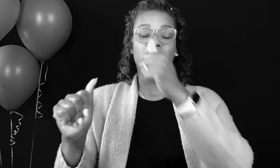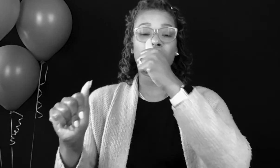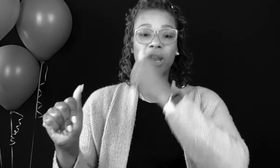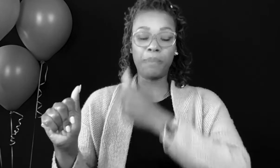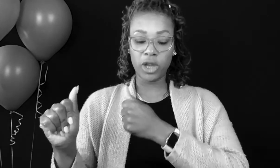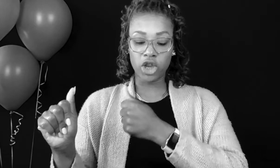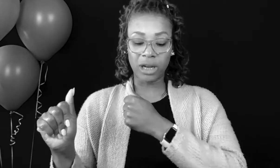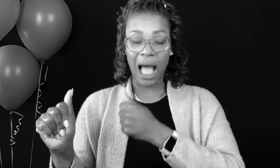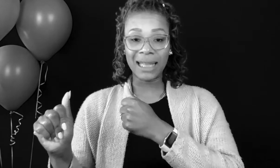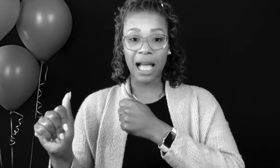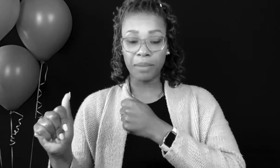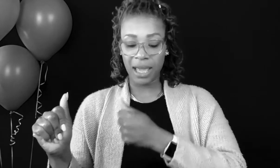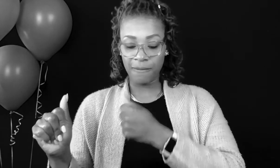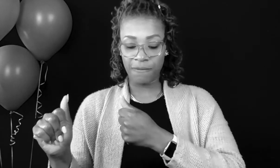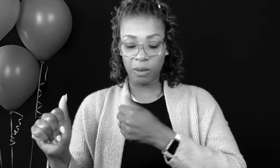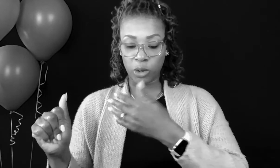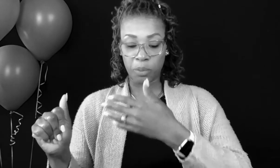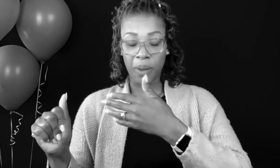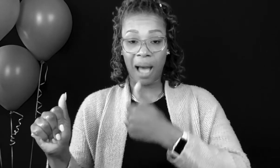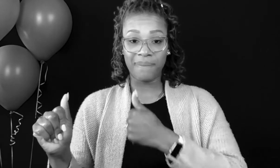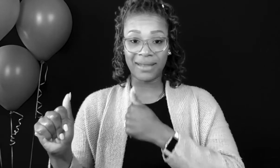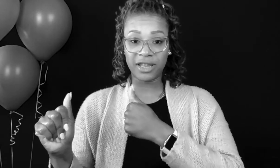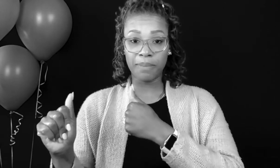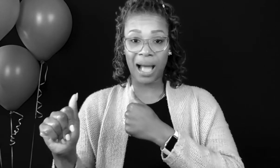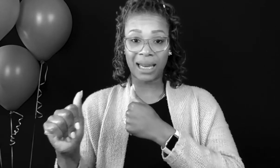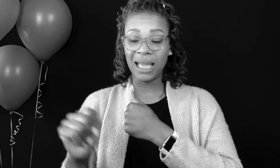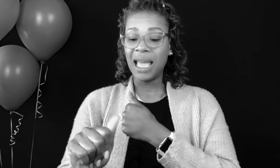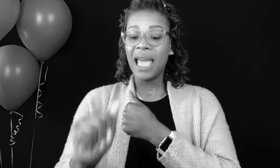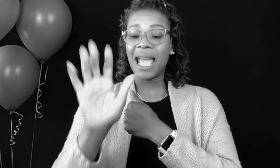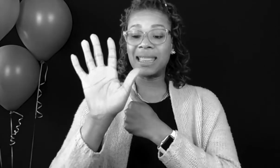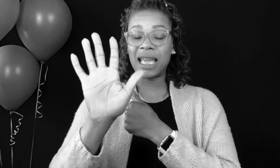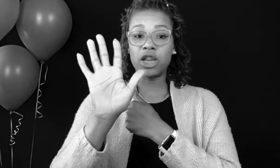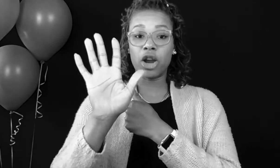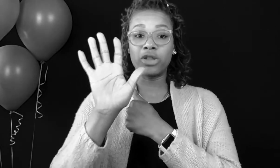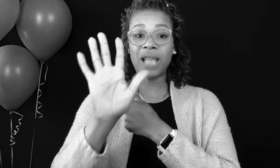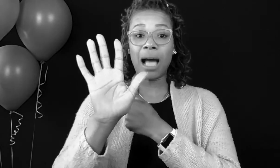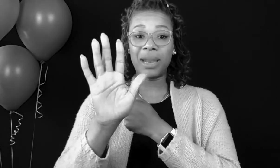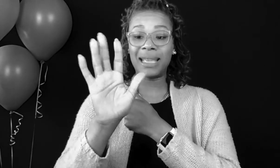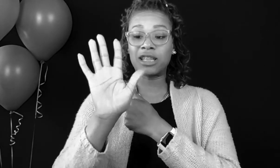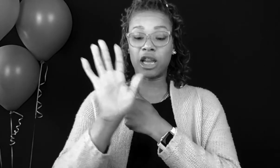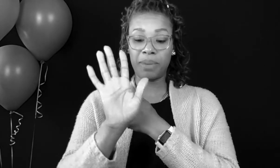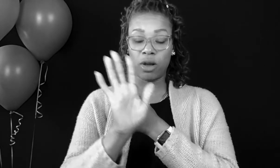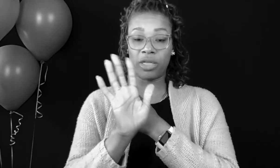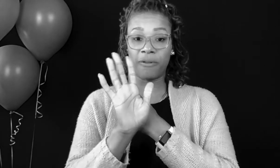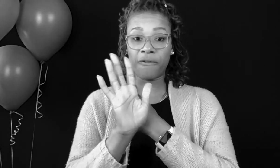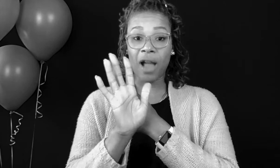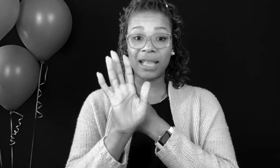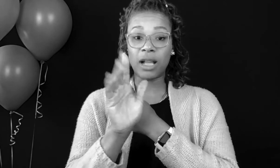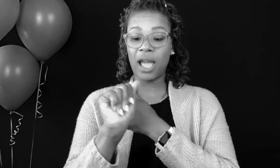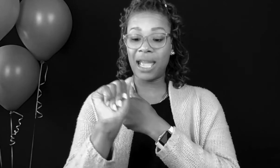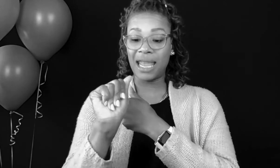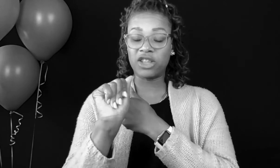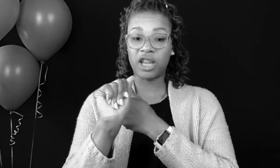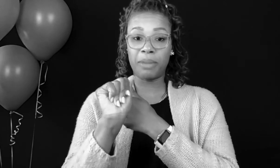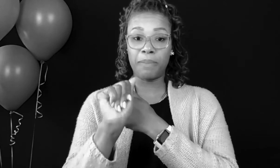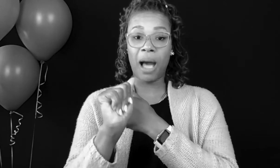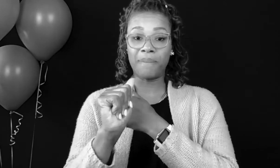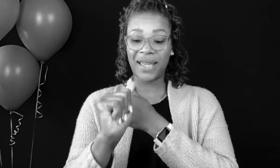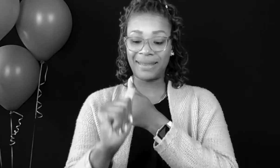going to put your non-dominant in front with your palm facing your body. And then your dominant is going to be on the front. And it's going to be palm facing out,